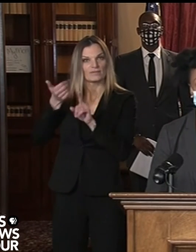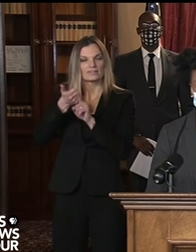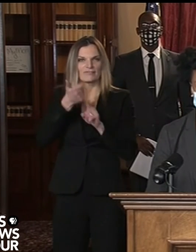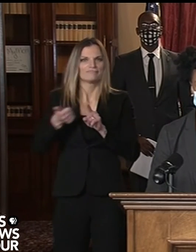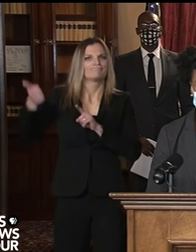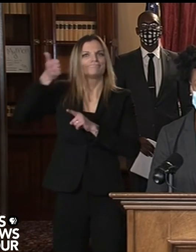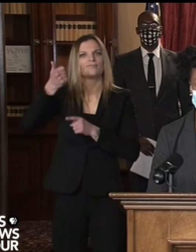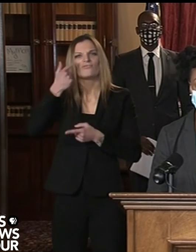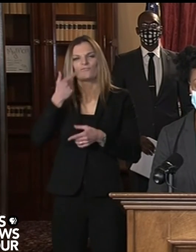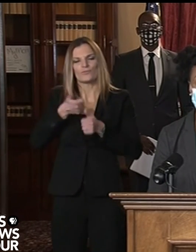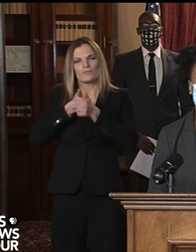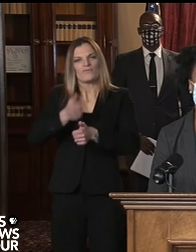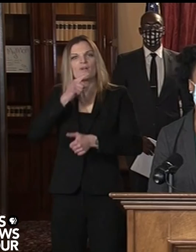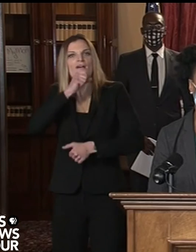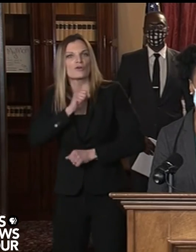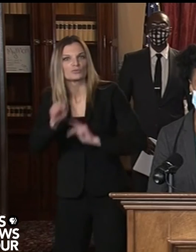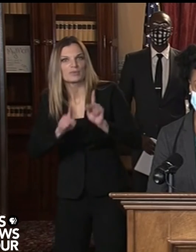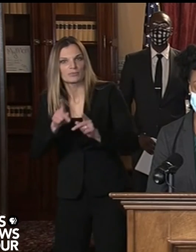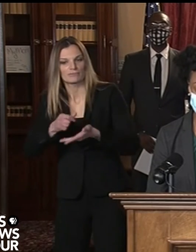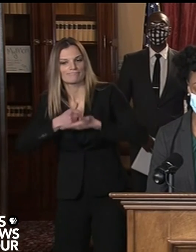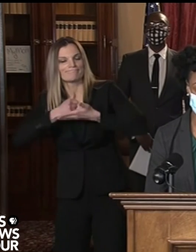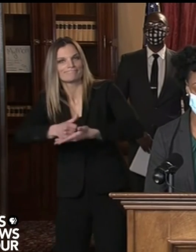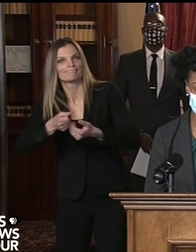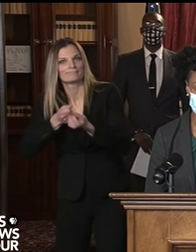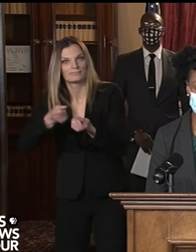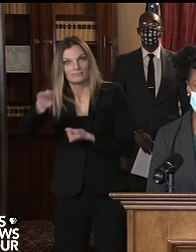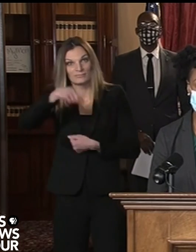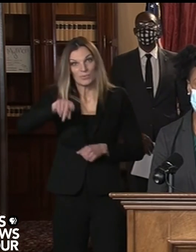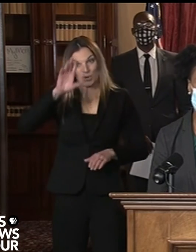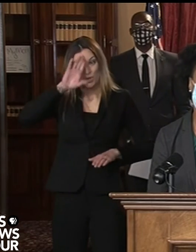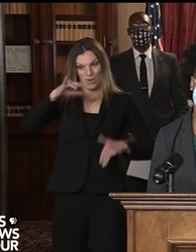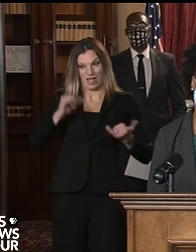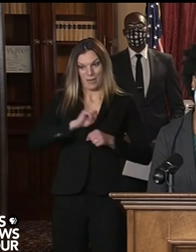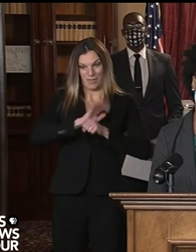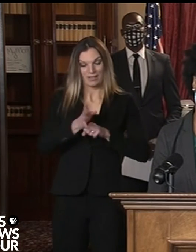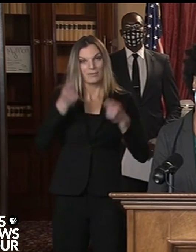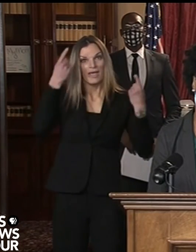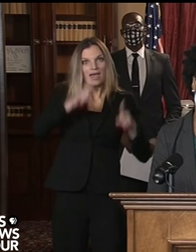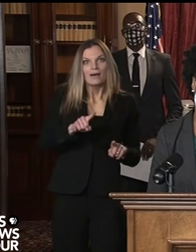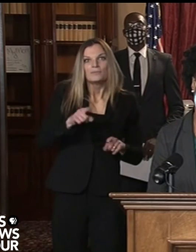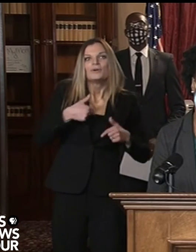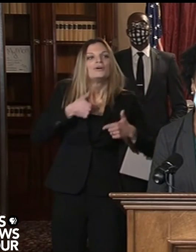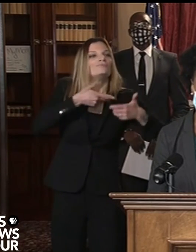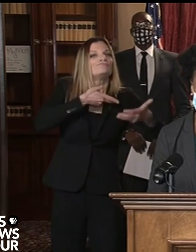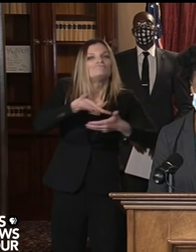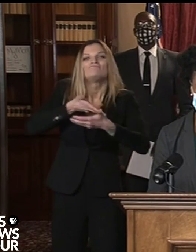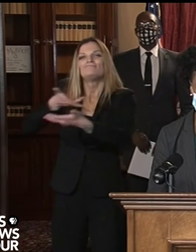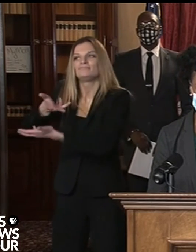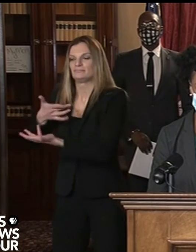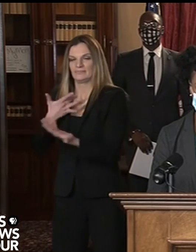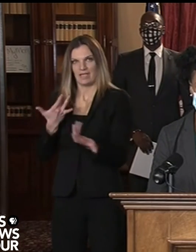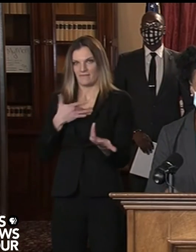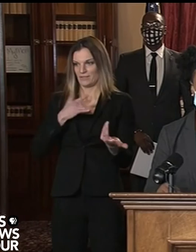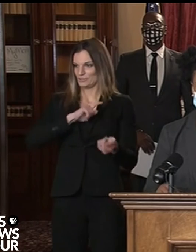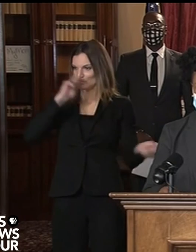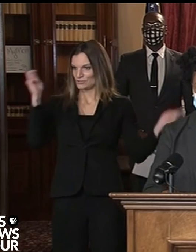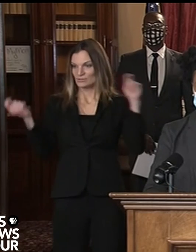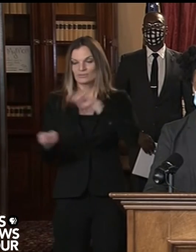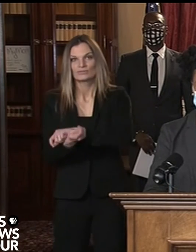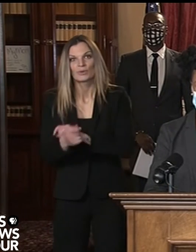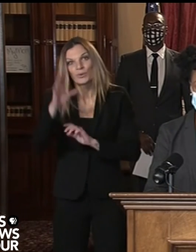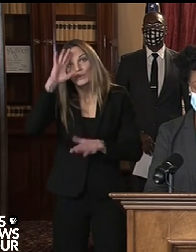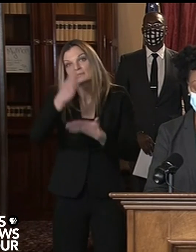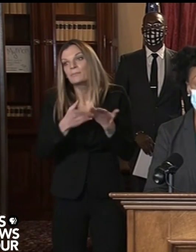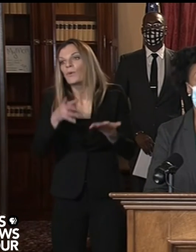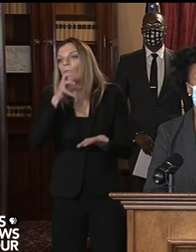This pandemic has changed the way we all have to interact with each other, and this may be especially challenging for our older adults. Some may